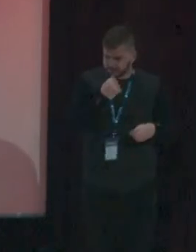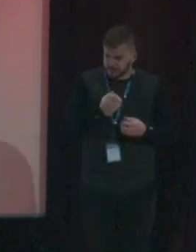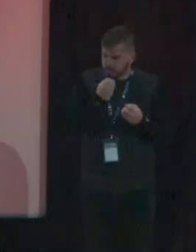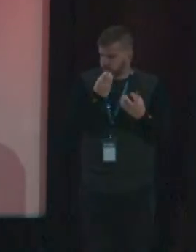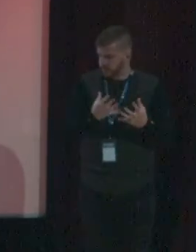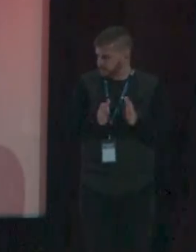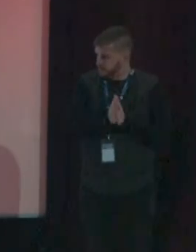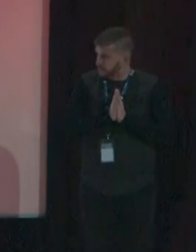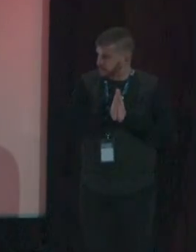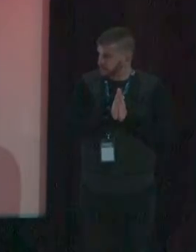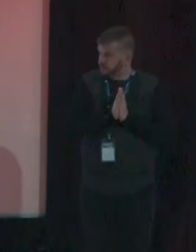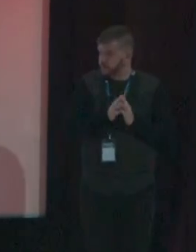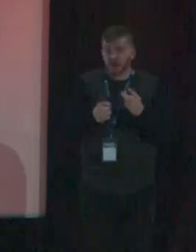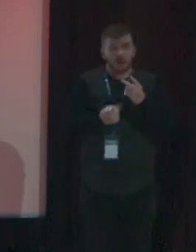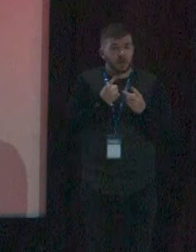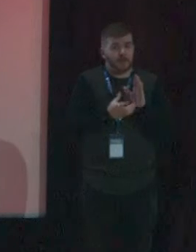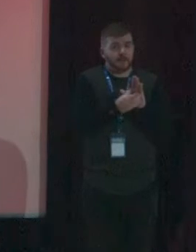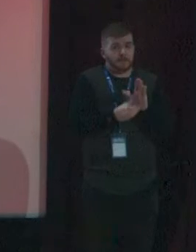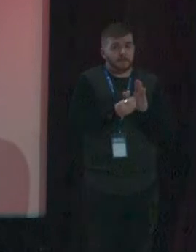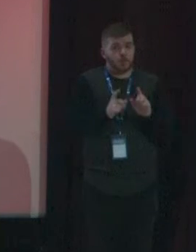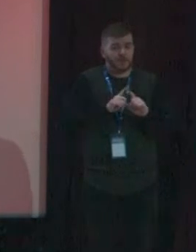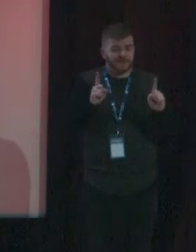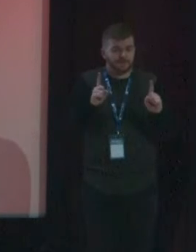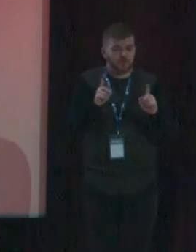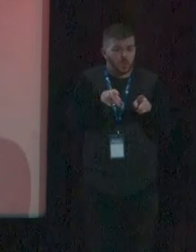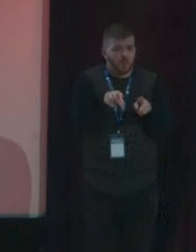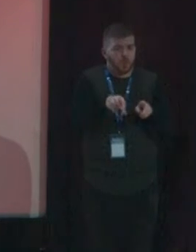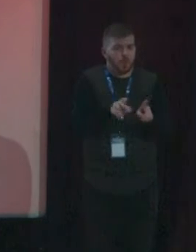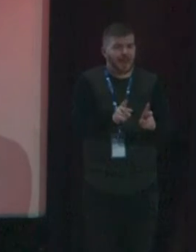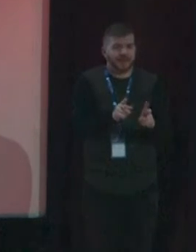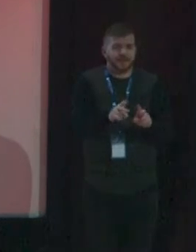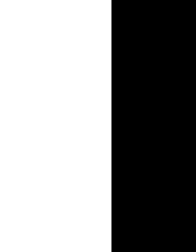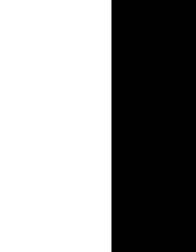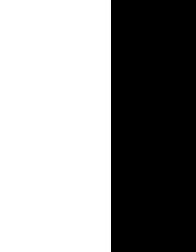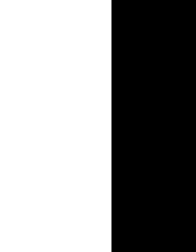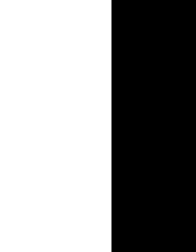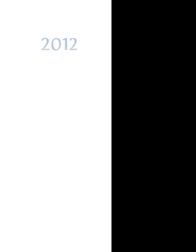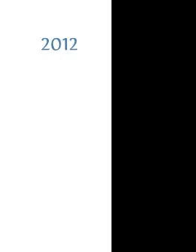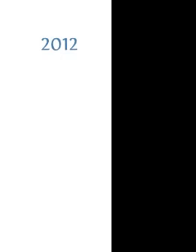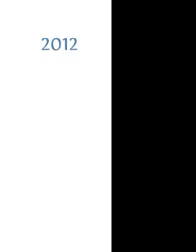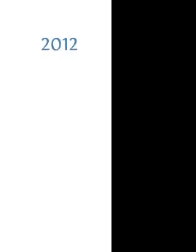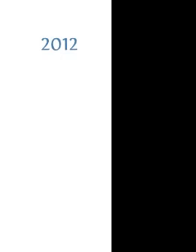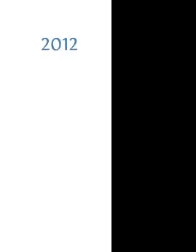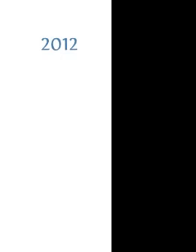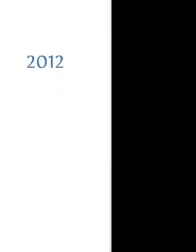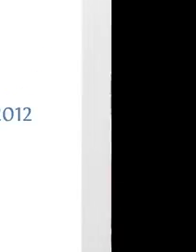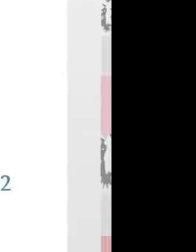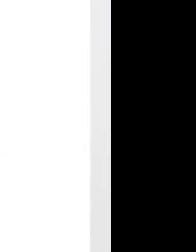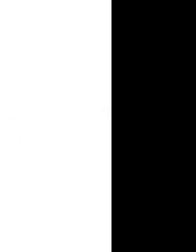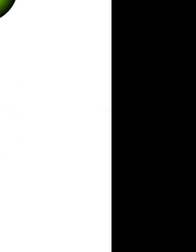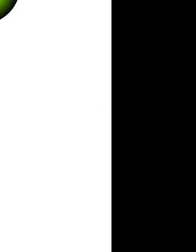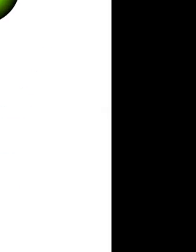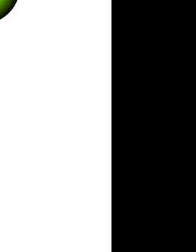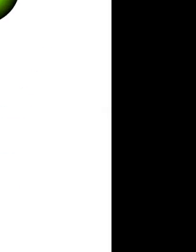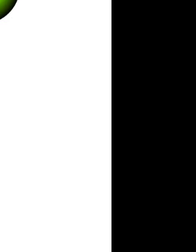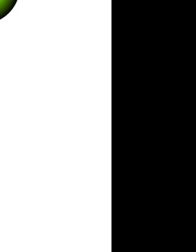design. I want to give another example of a different kind of way that video games can do interesting narrative things, and it's